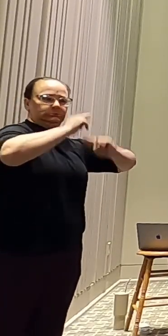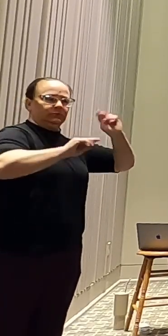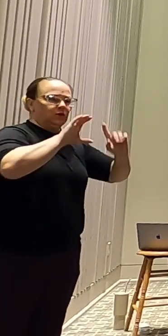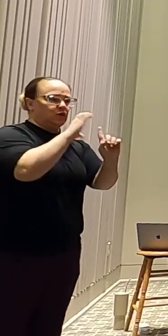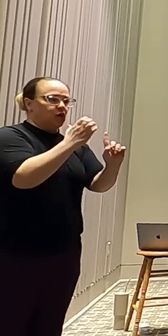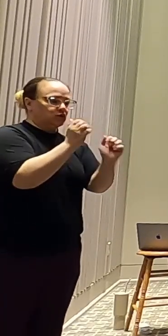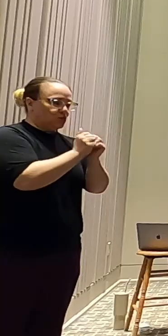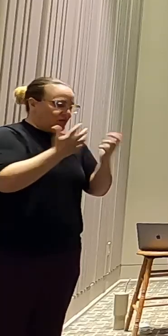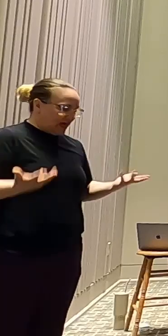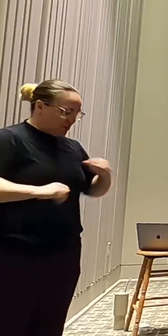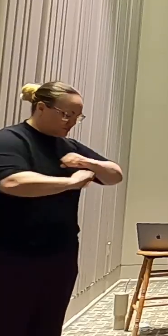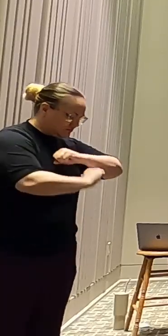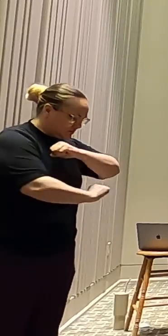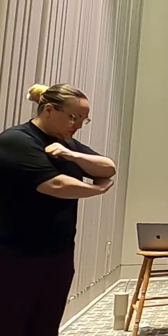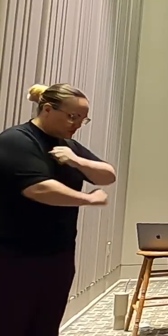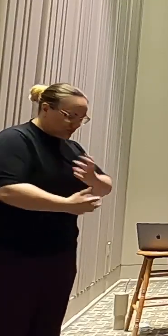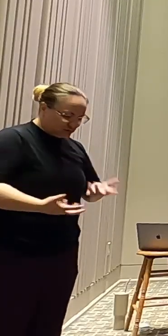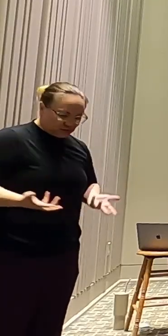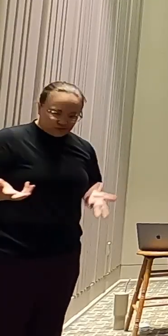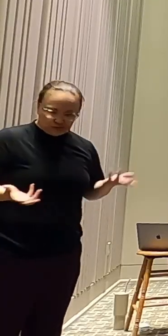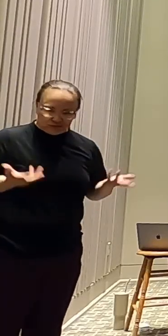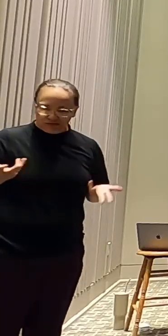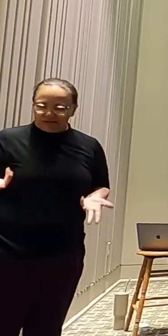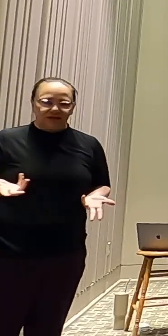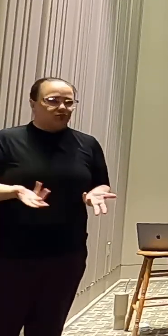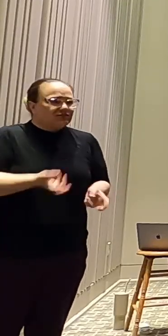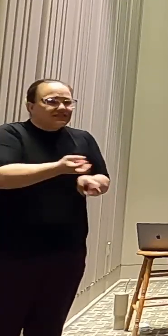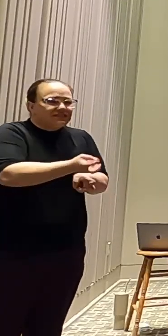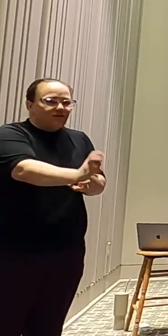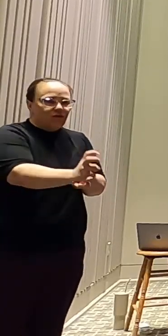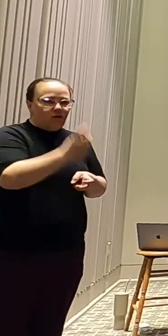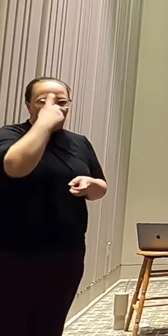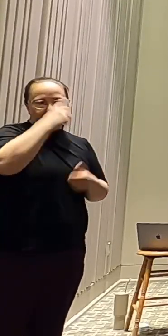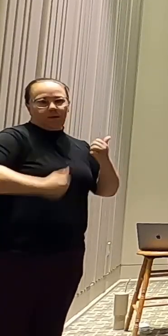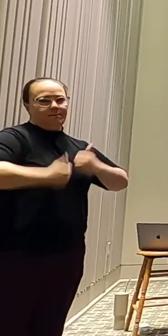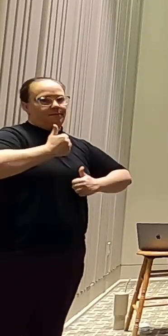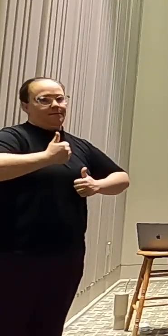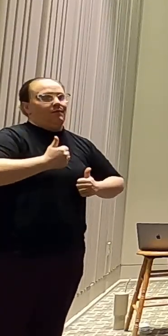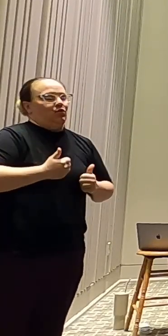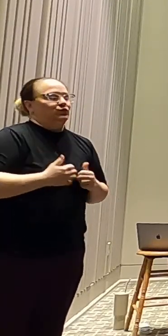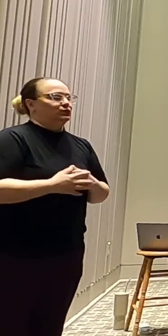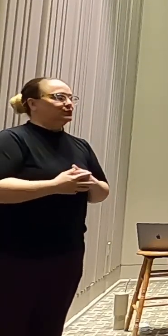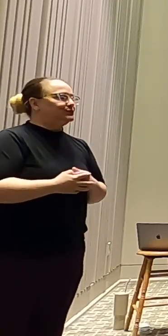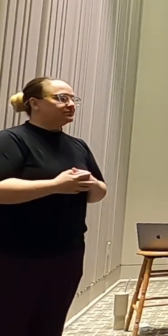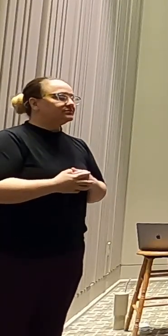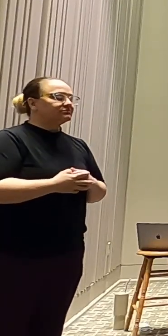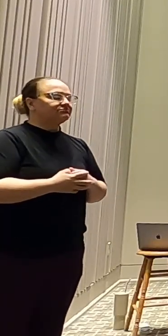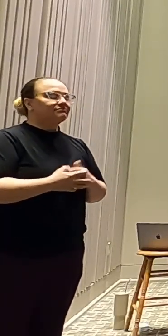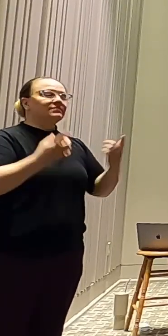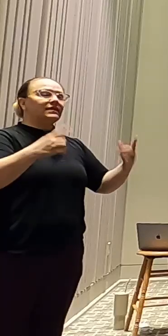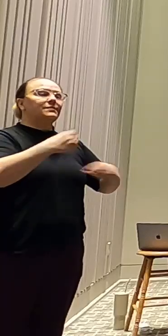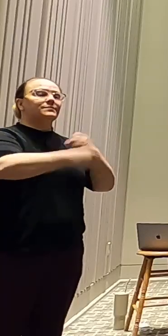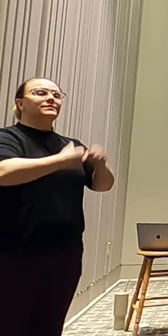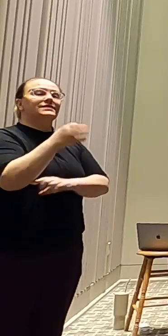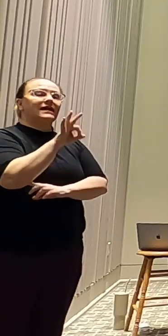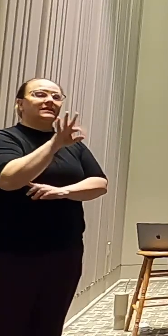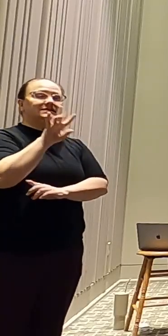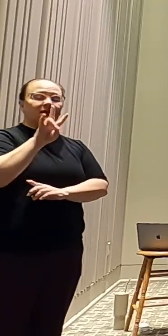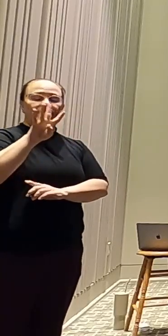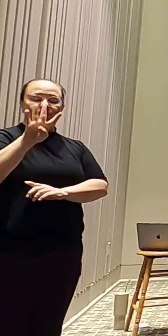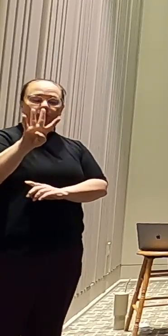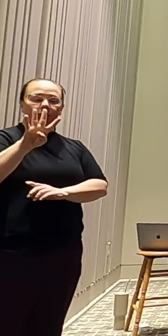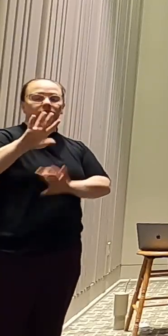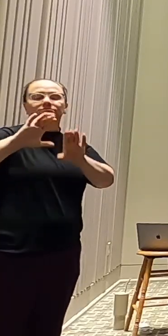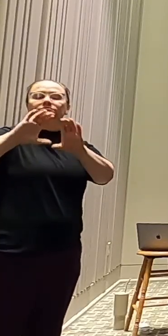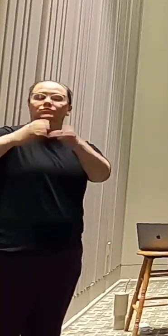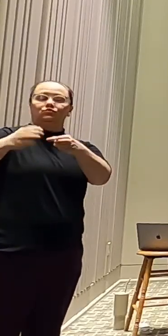to base it on was a very difficult task for men. So in 1974, the Kwakwaka'wakw